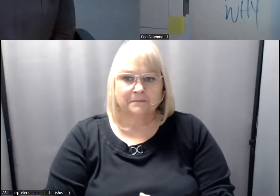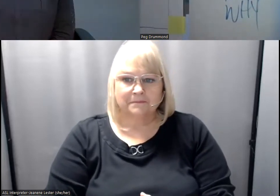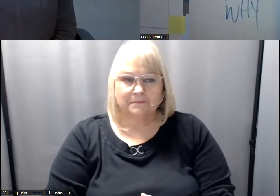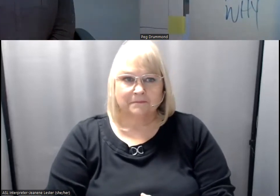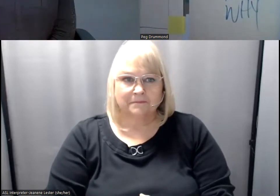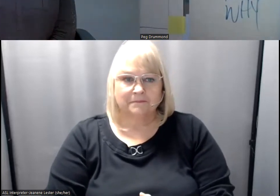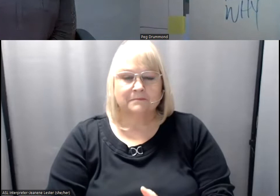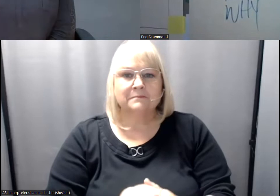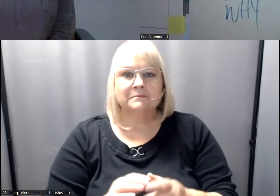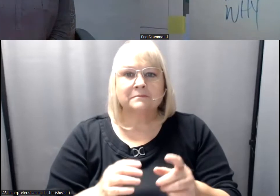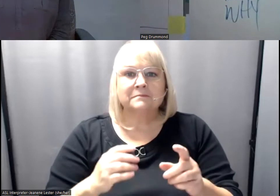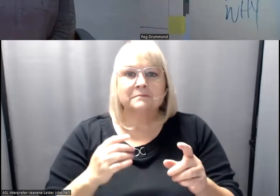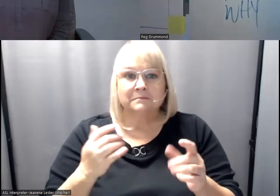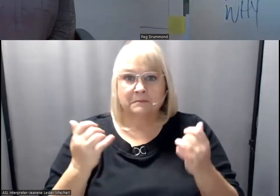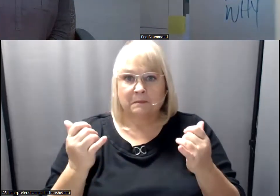We're going